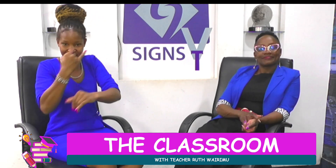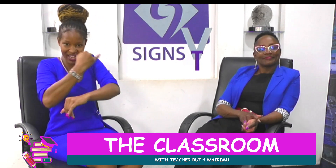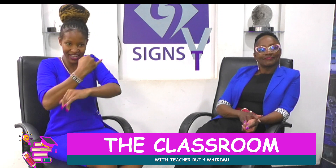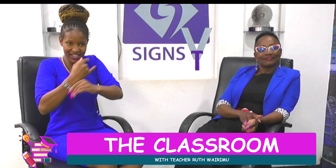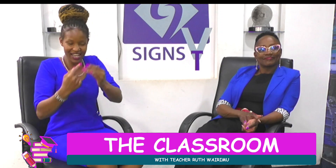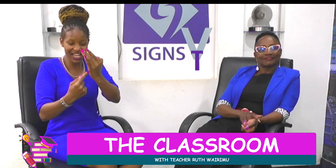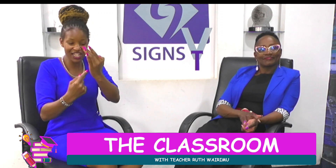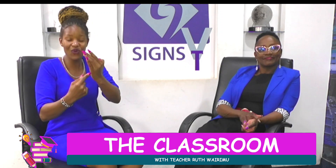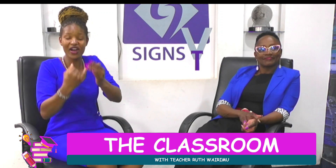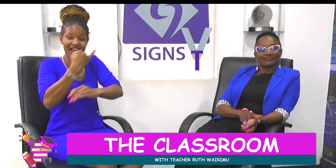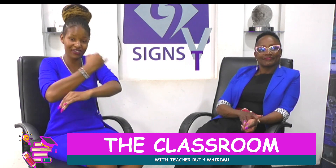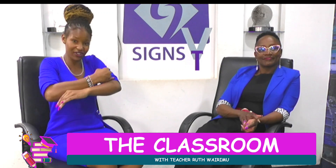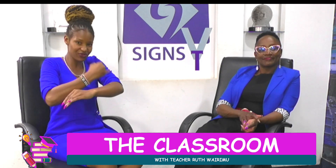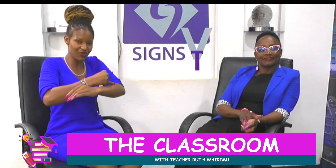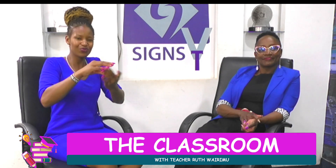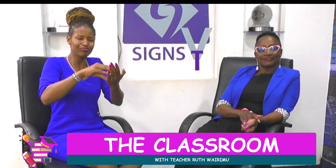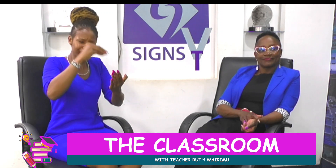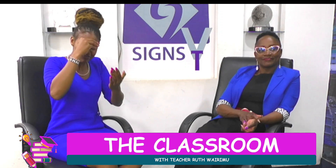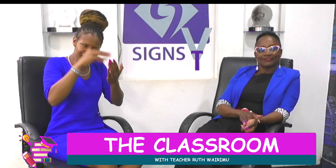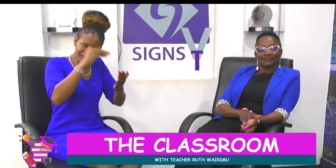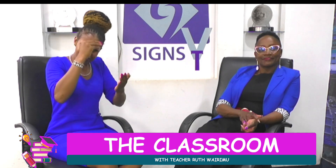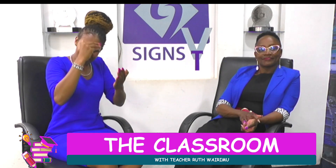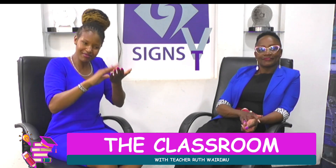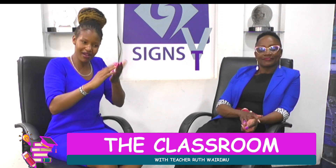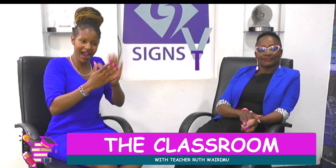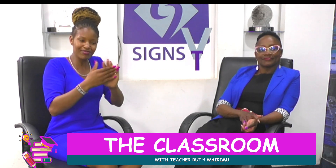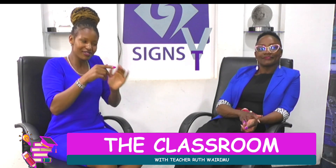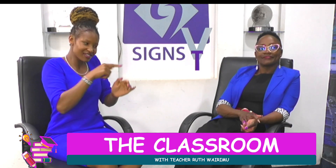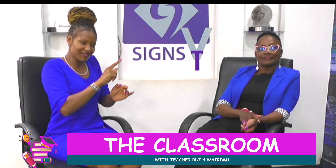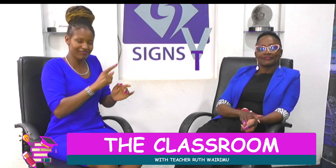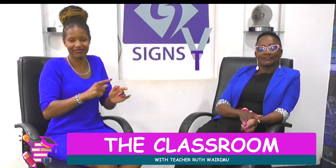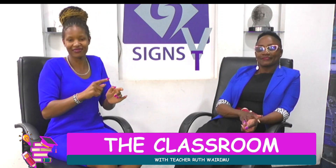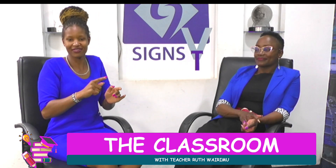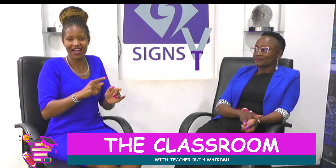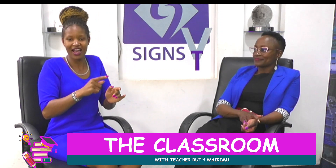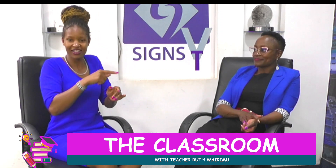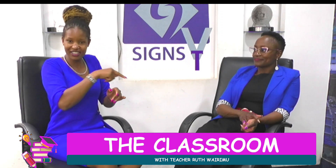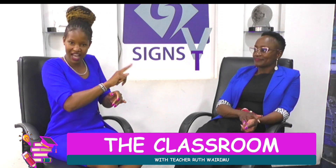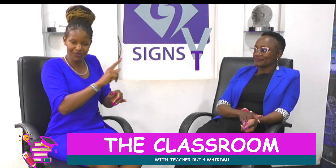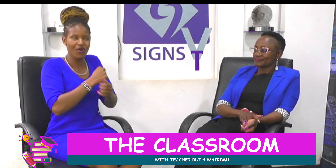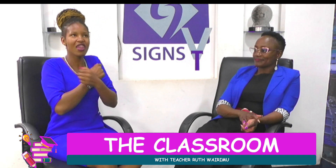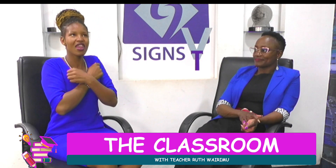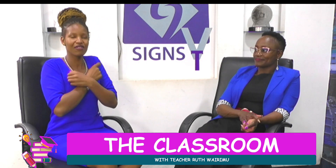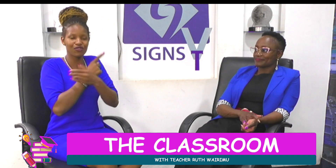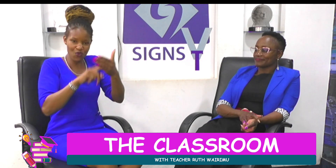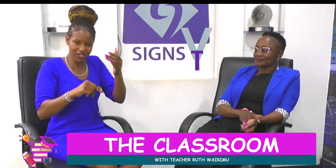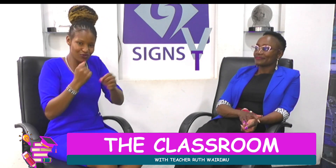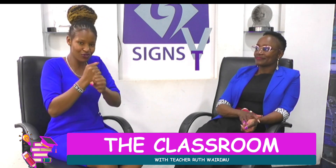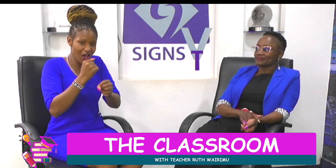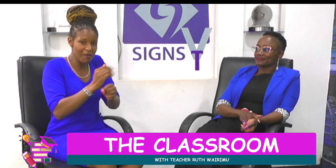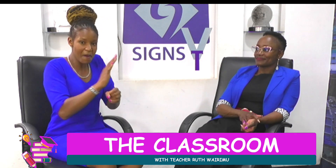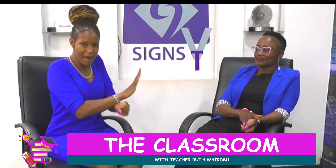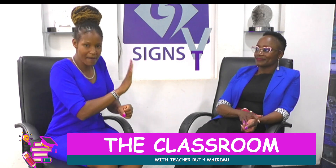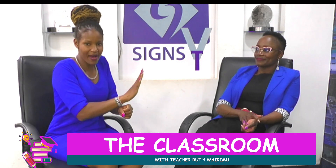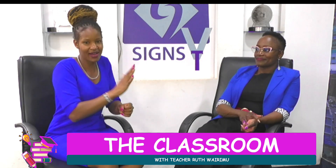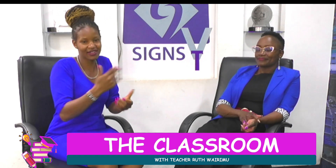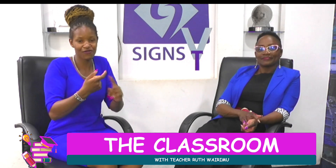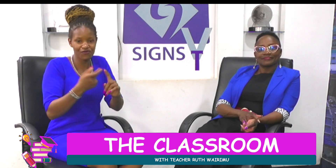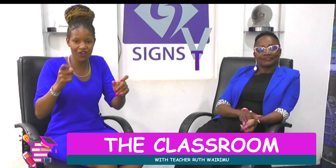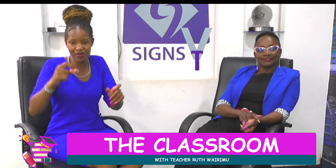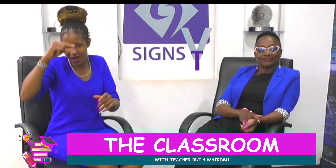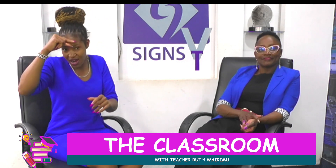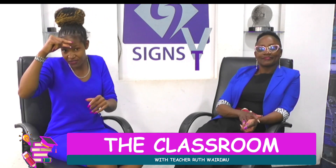so in the Technical Institute of Sign Language, where you are teaching right now,